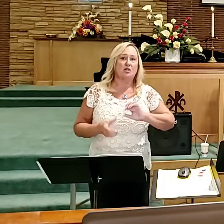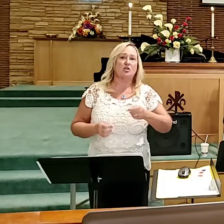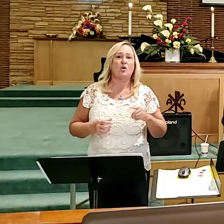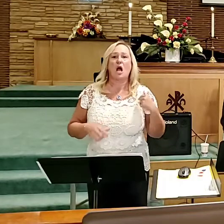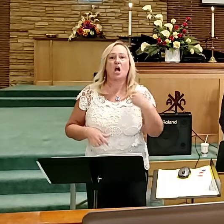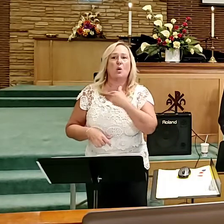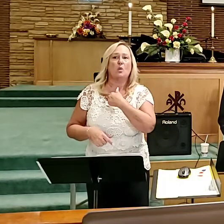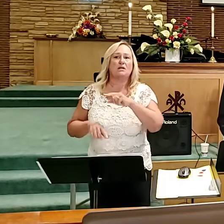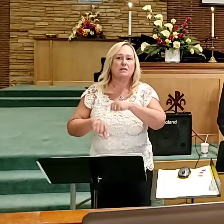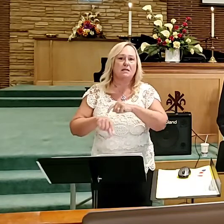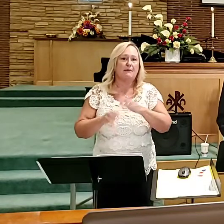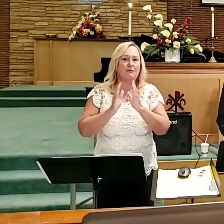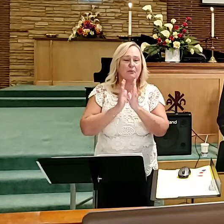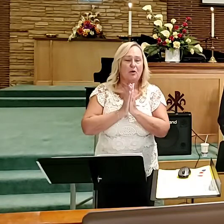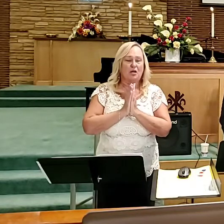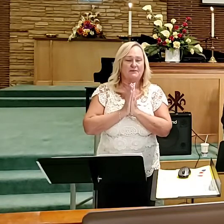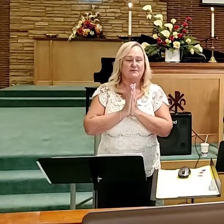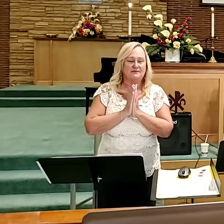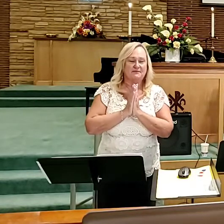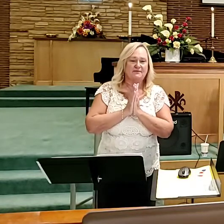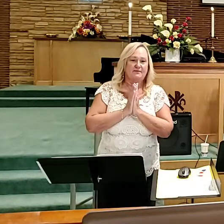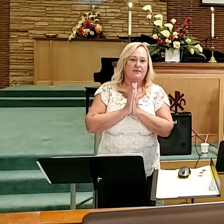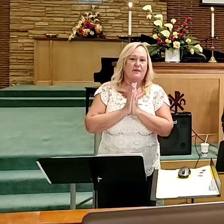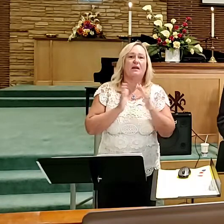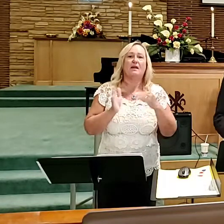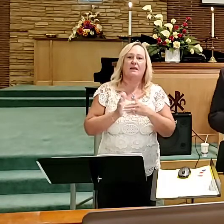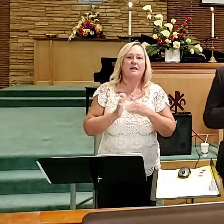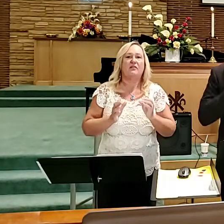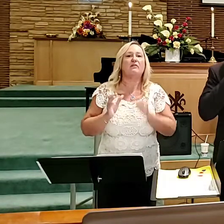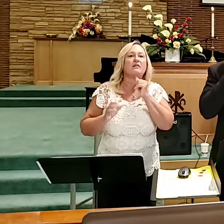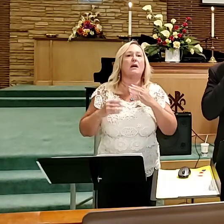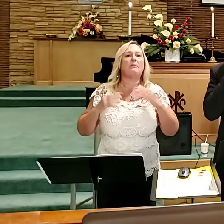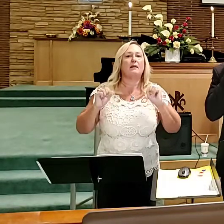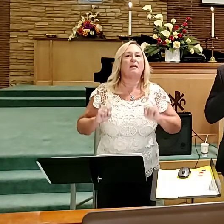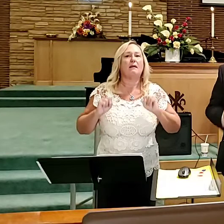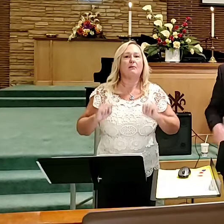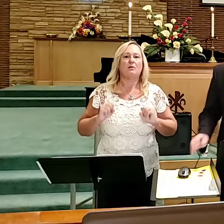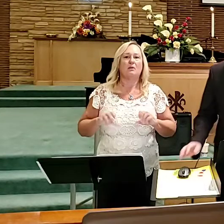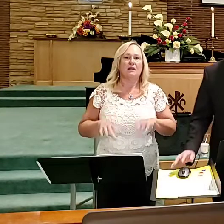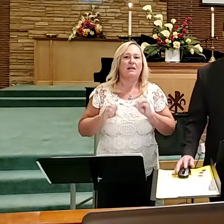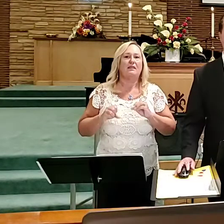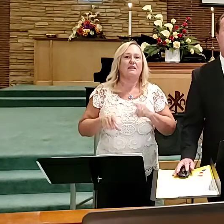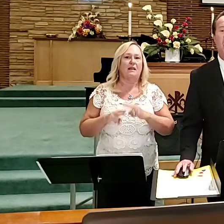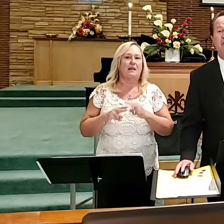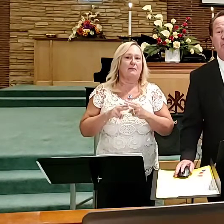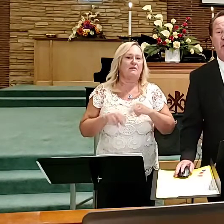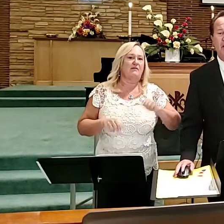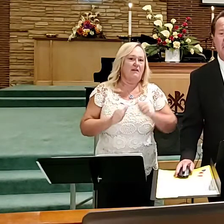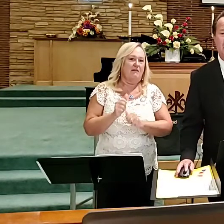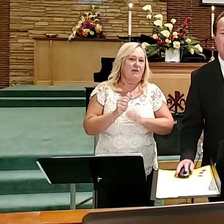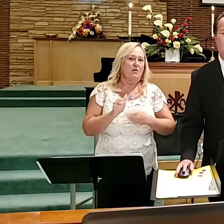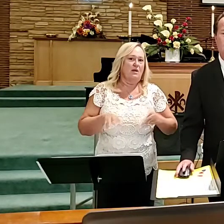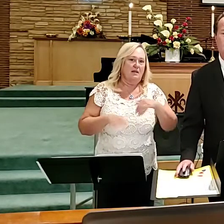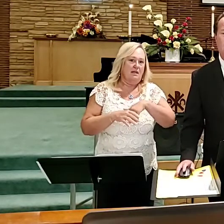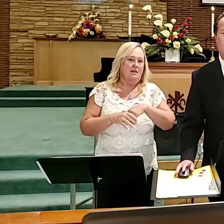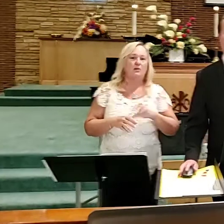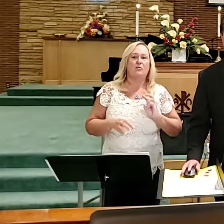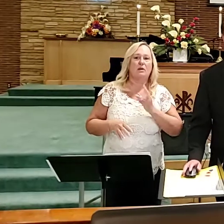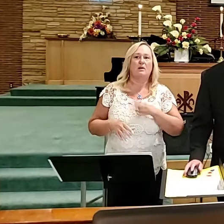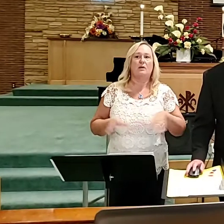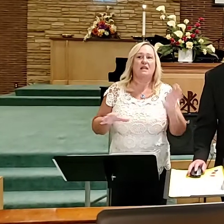Our time of prayer. And again, if you have not been able to get the names of everyone in, we